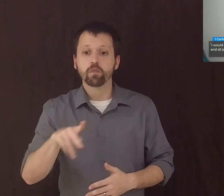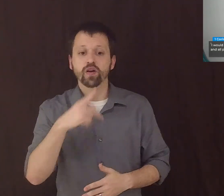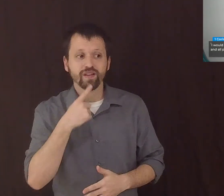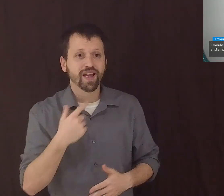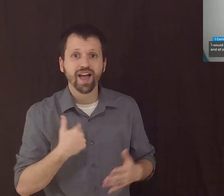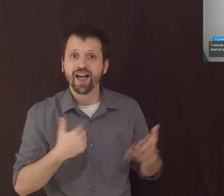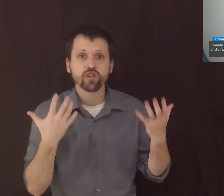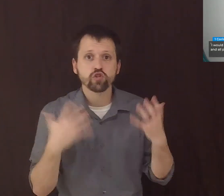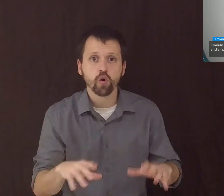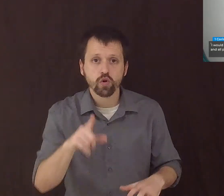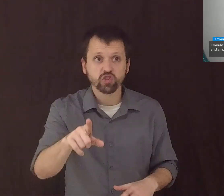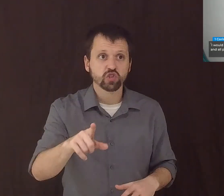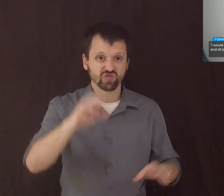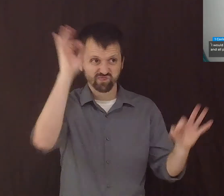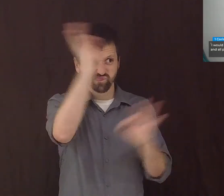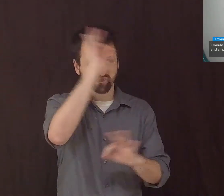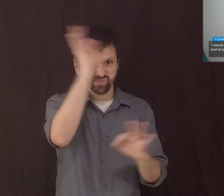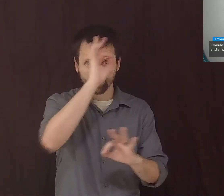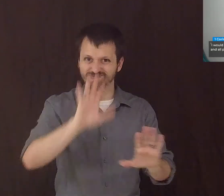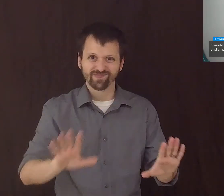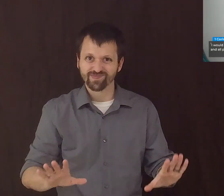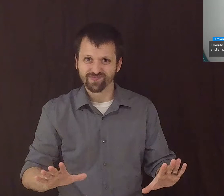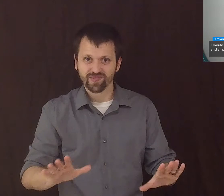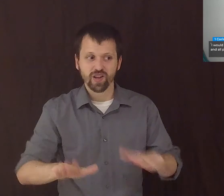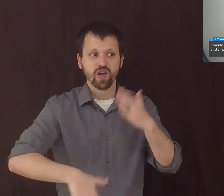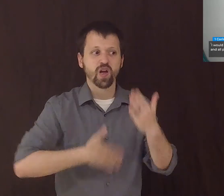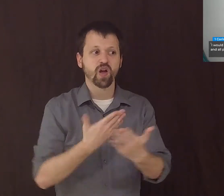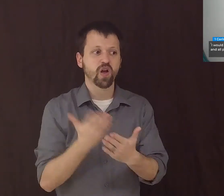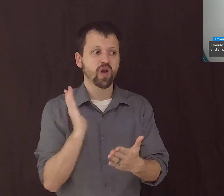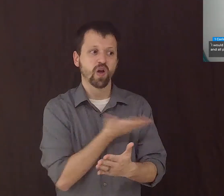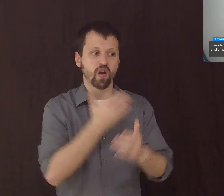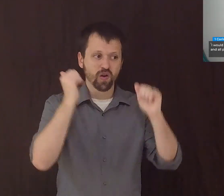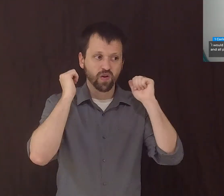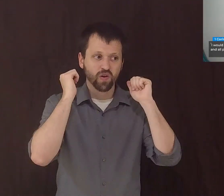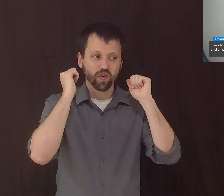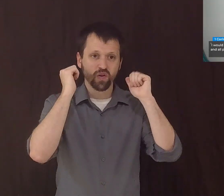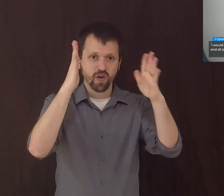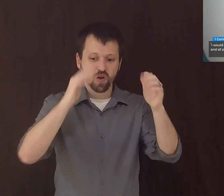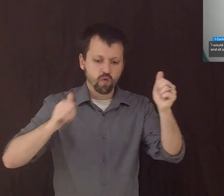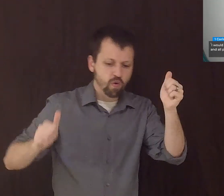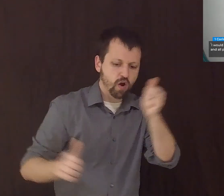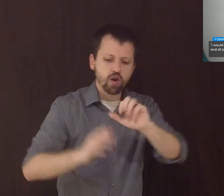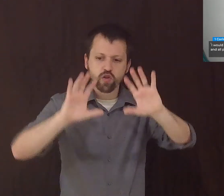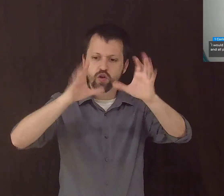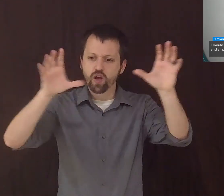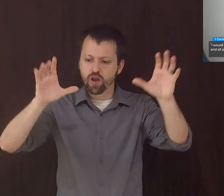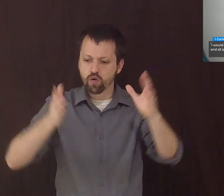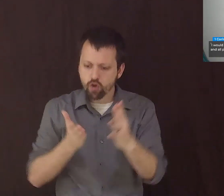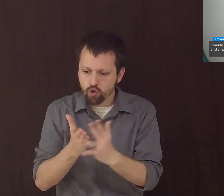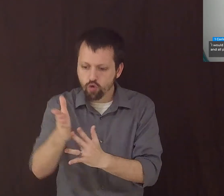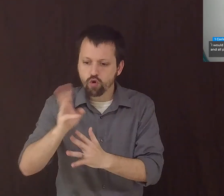not want you to be unaware." He said that all our fathers were under the cloud and they passed through the